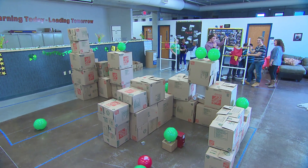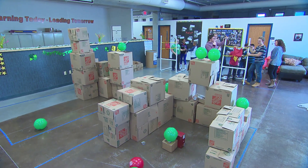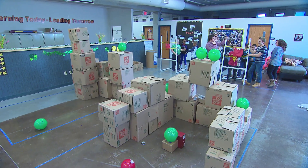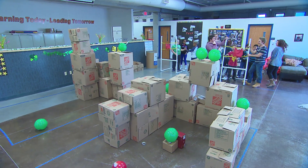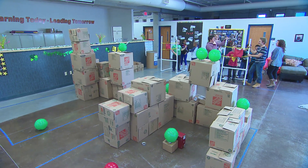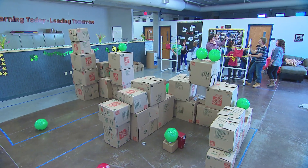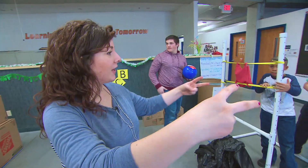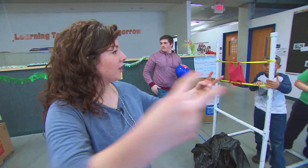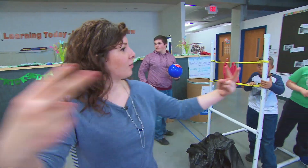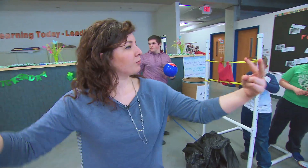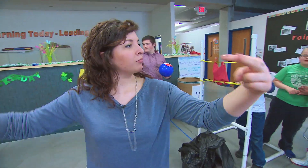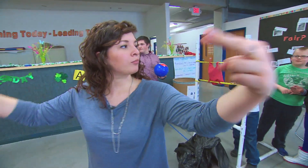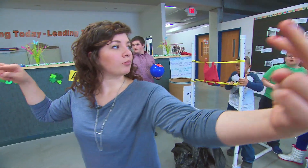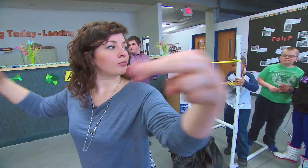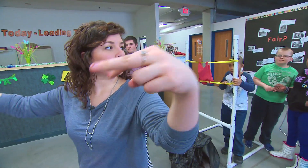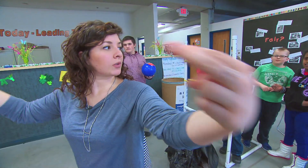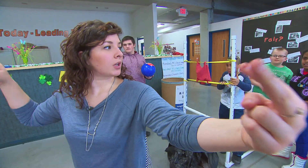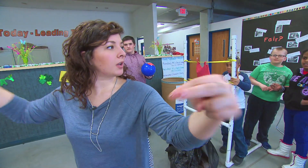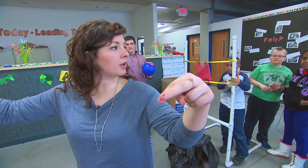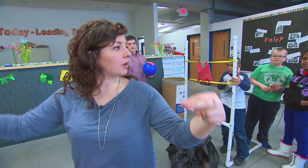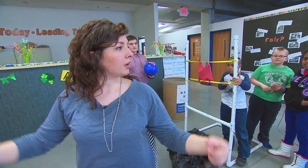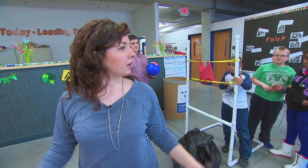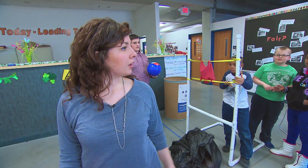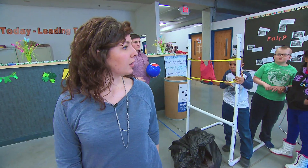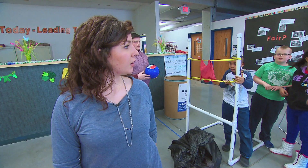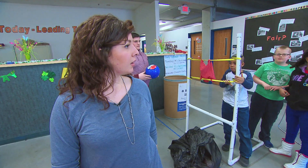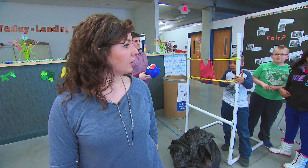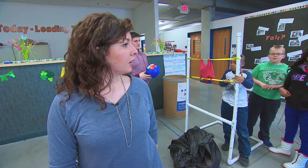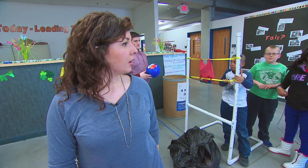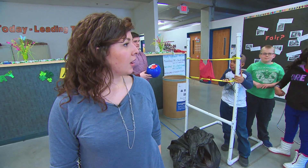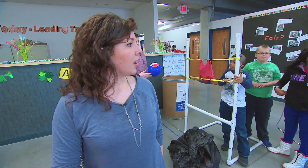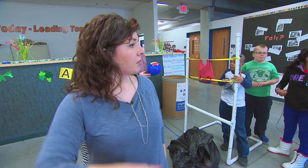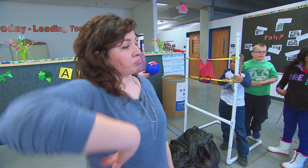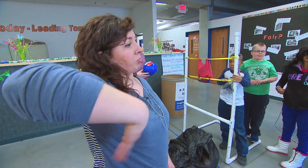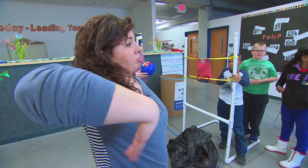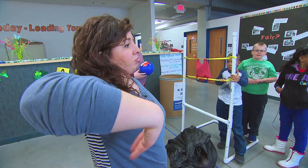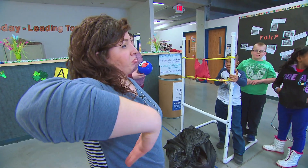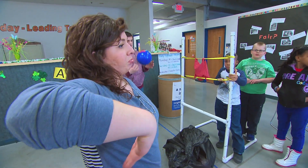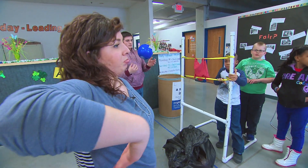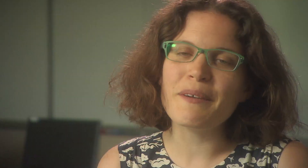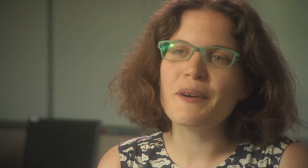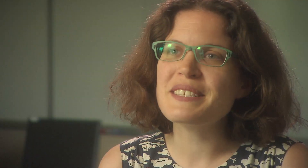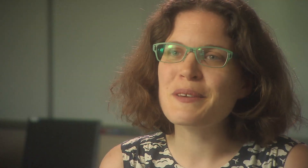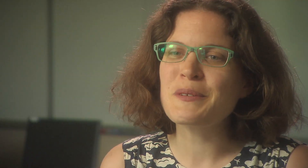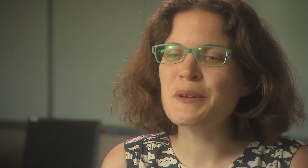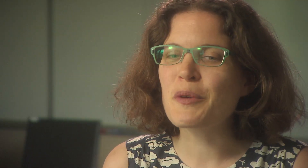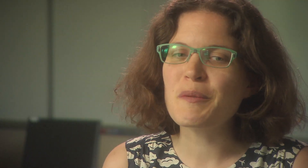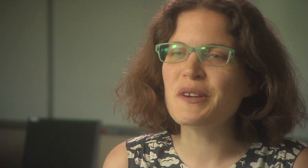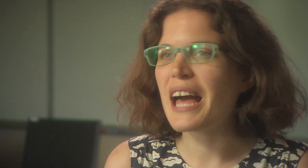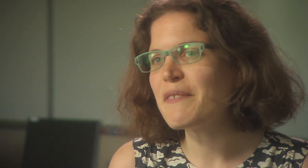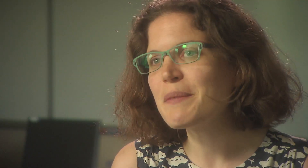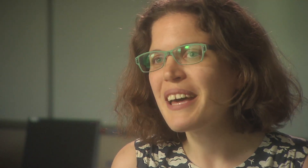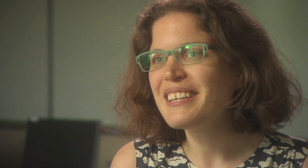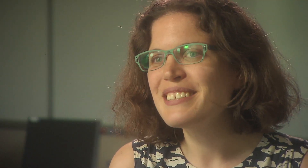classroom began when Casper applied to join St. Thomas' playful learning lab. We always say you learn more when you're laughing about it.